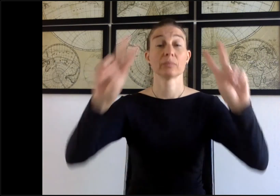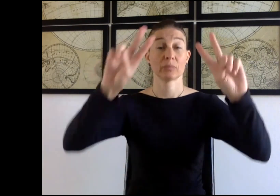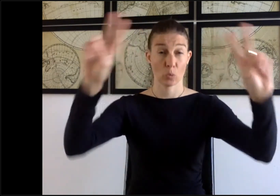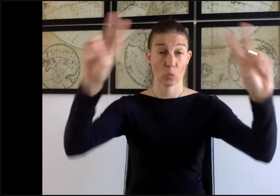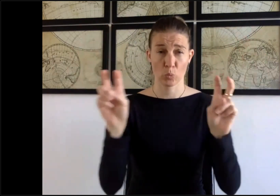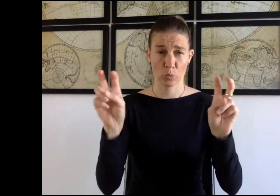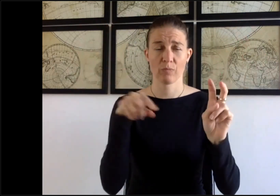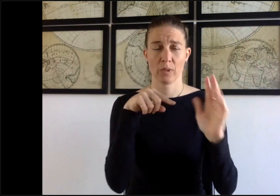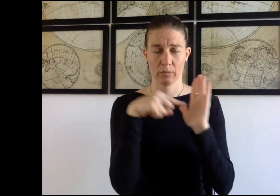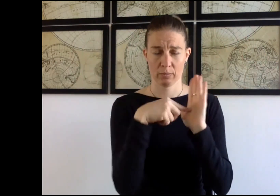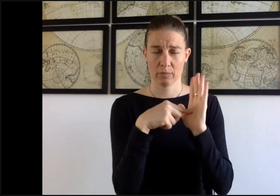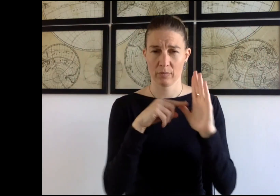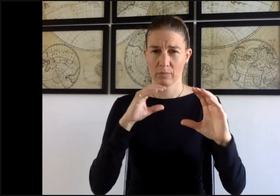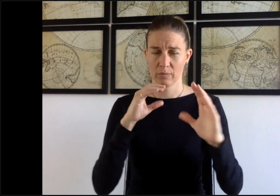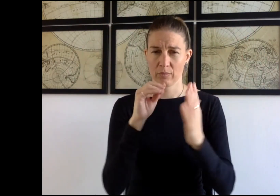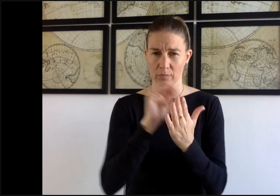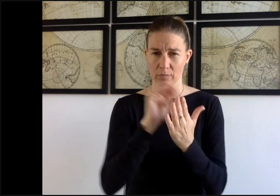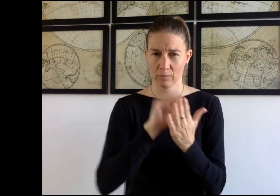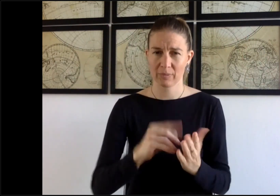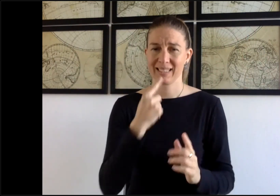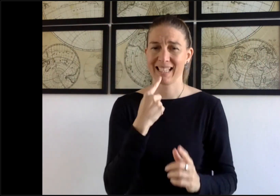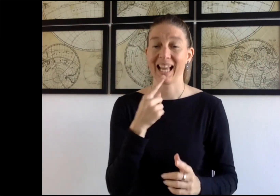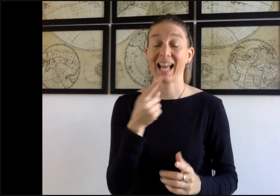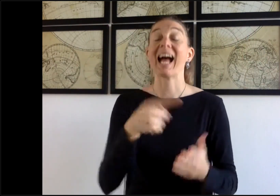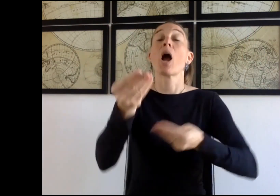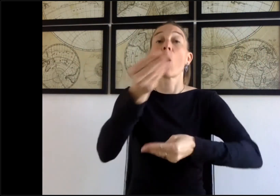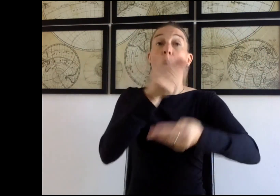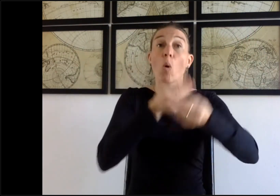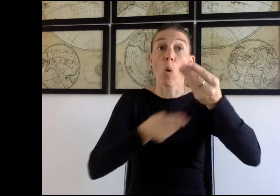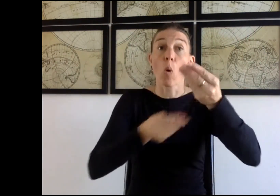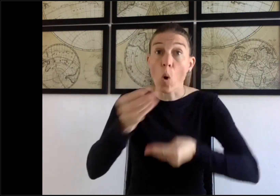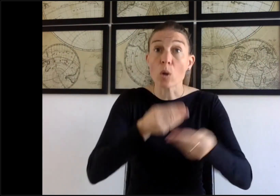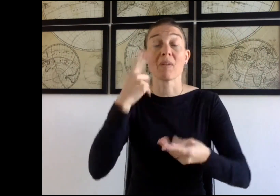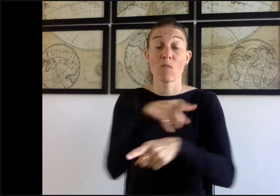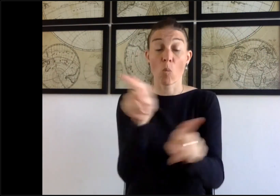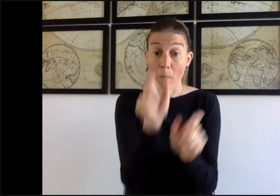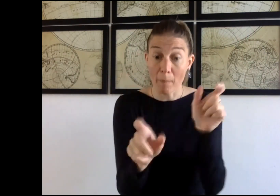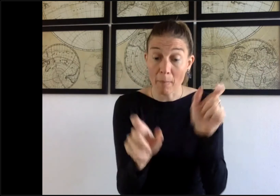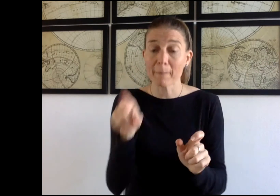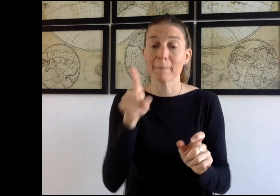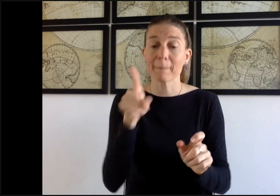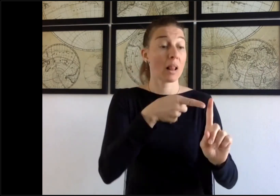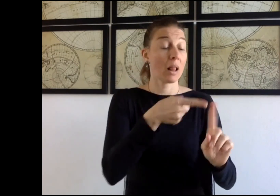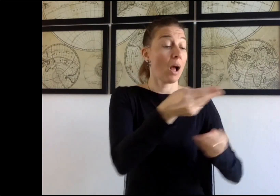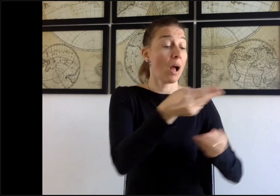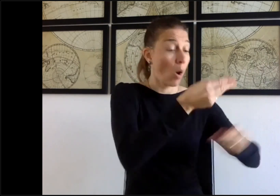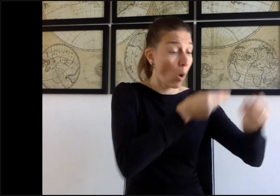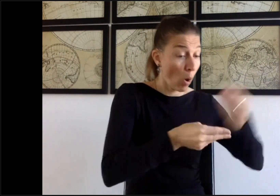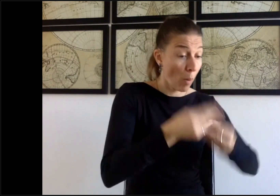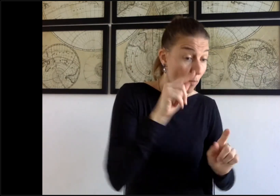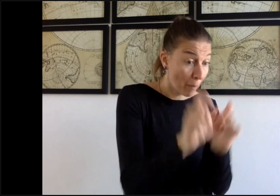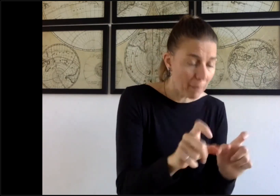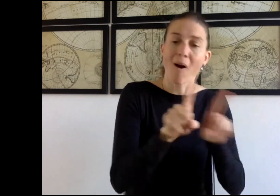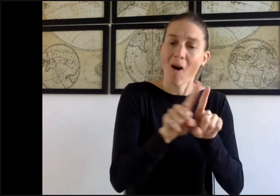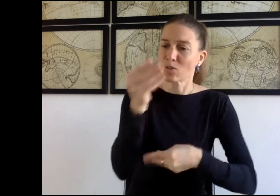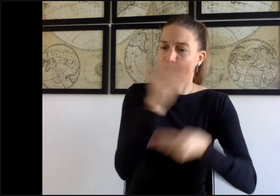communication: an economy that works for people is an economy that works also for people with disabilities. I think this is very, very